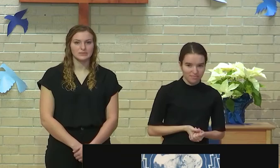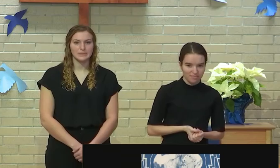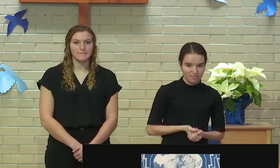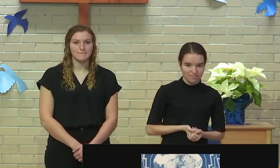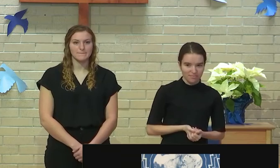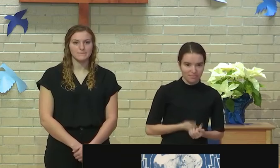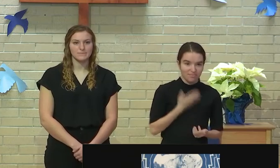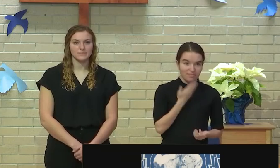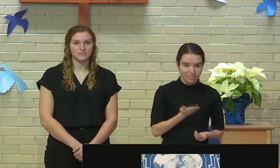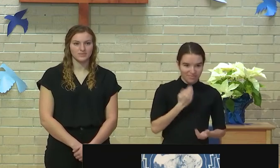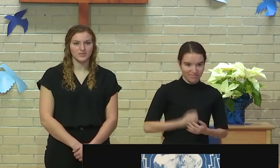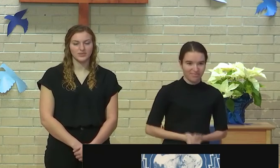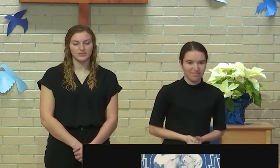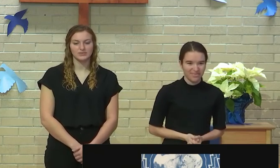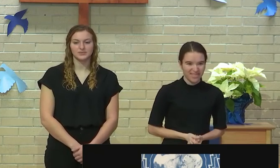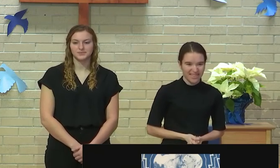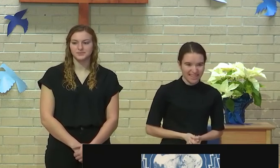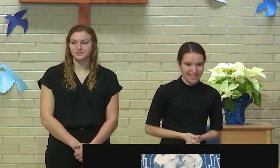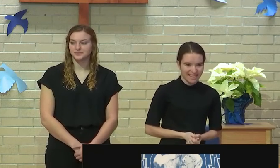Thank you.